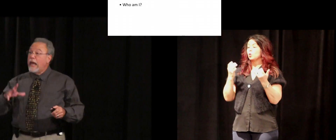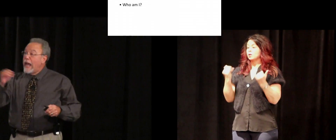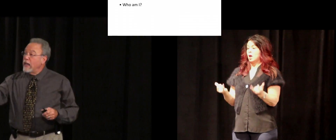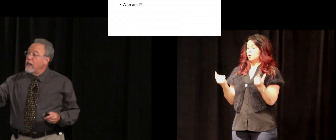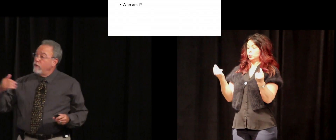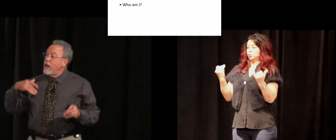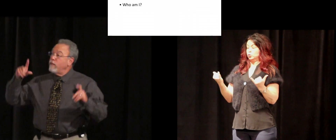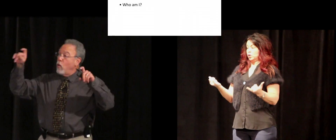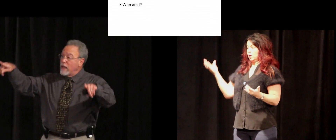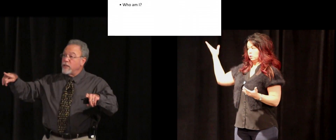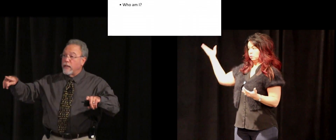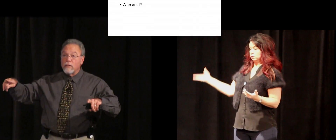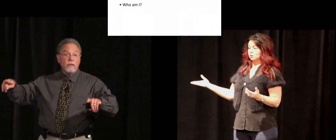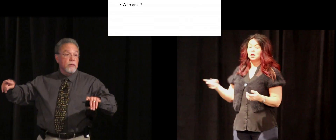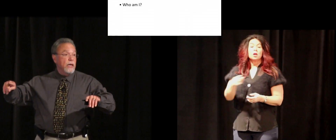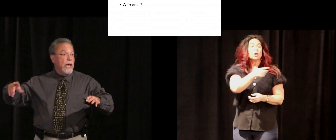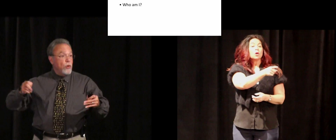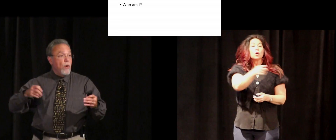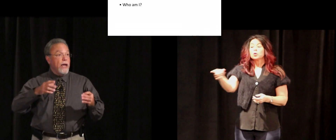kind of development.